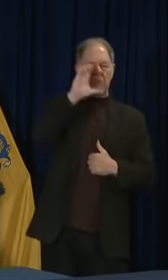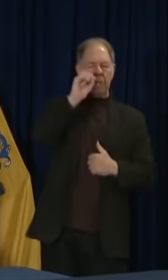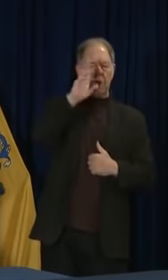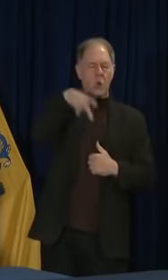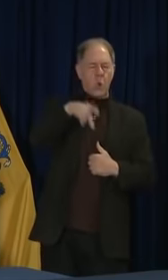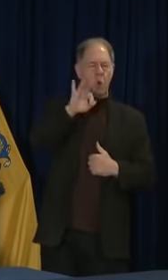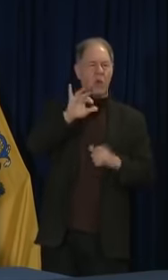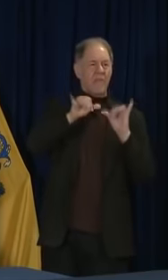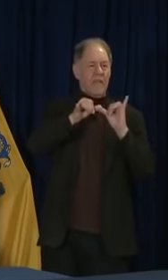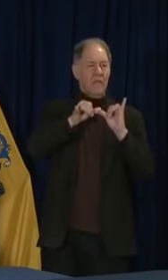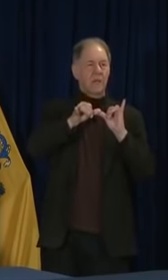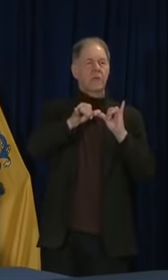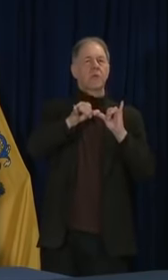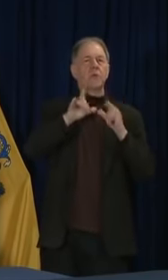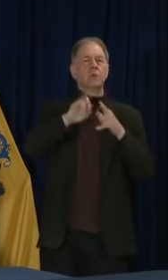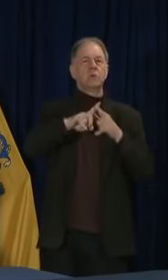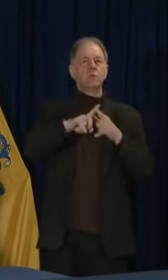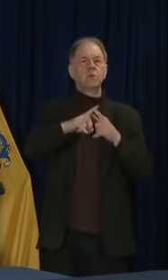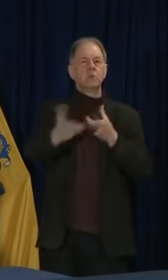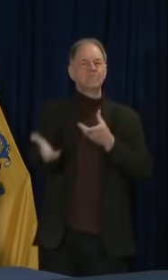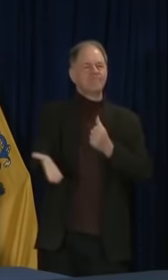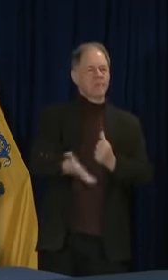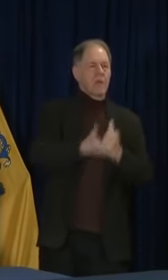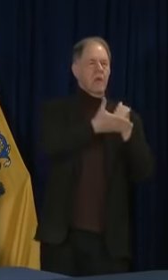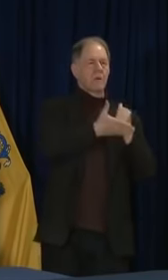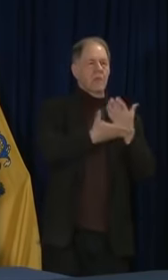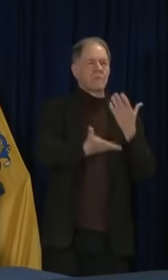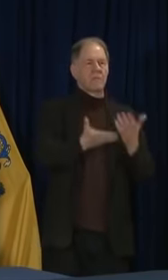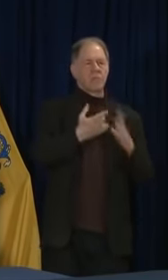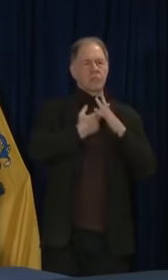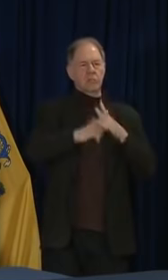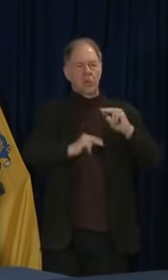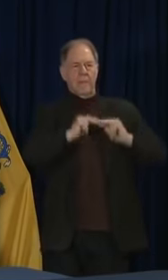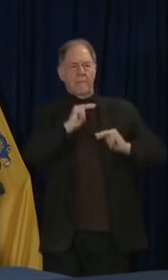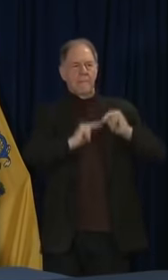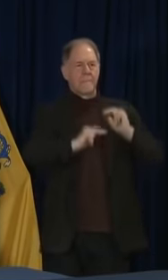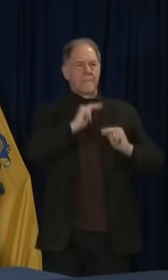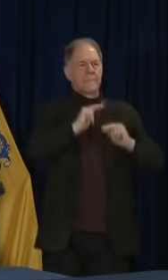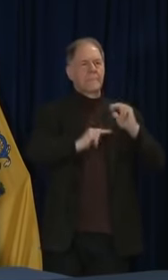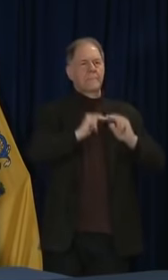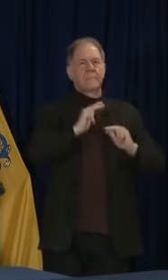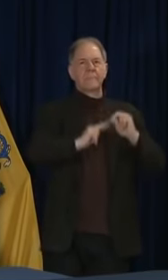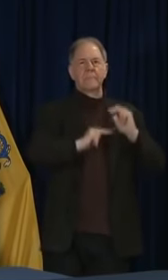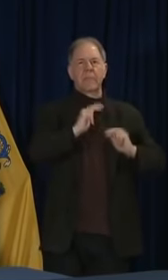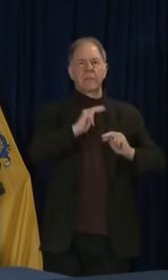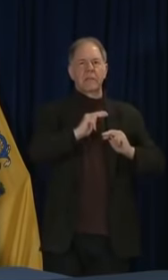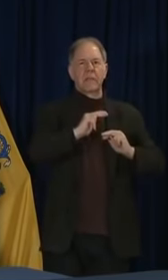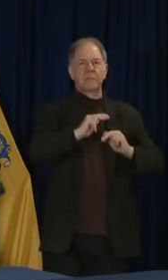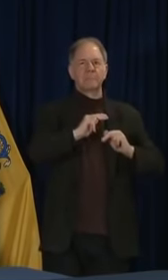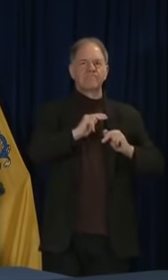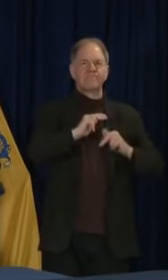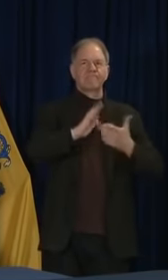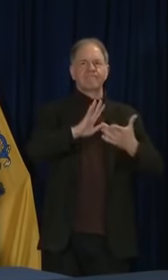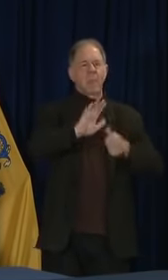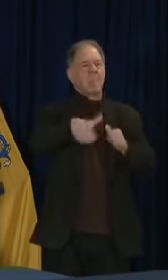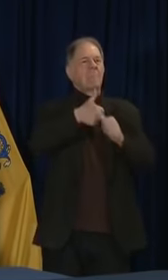to mobilize and consider or start building as soon as possible backup hospital or